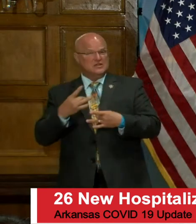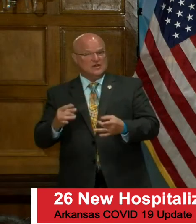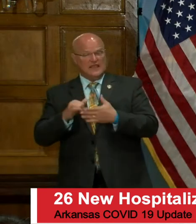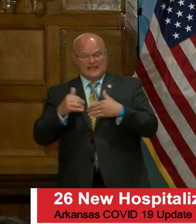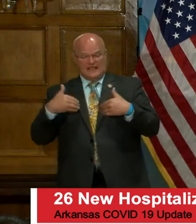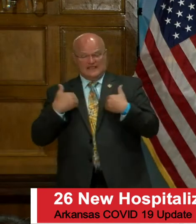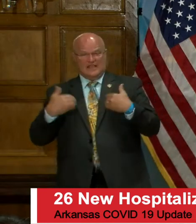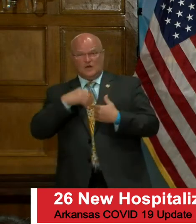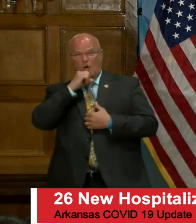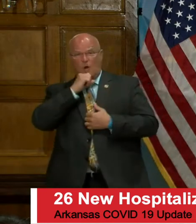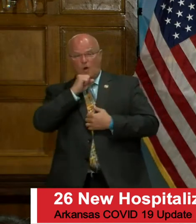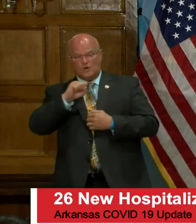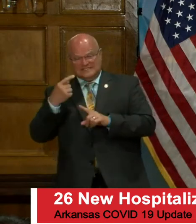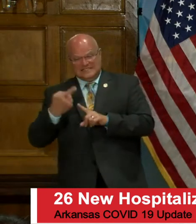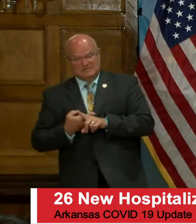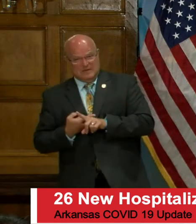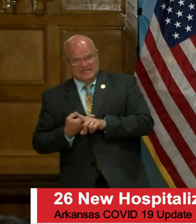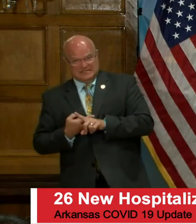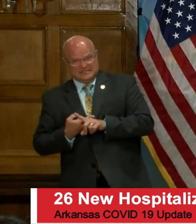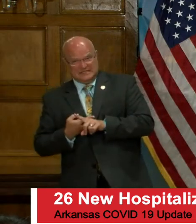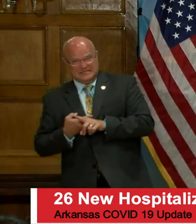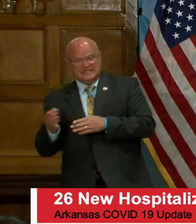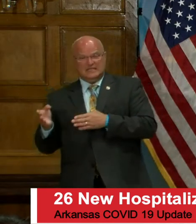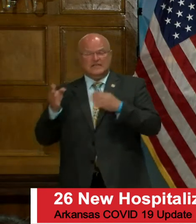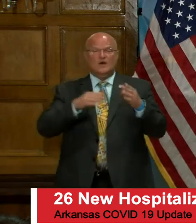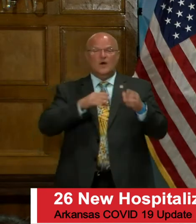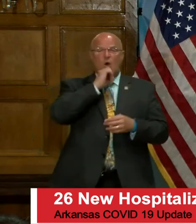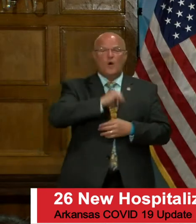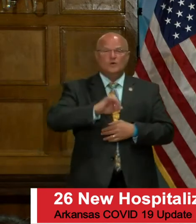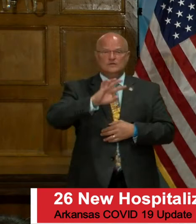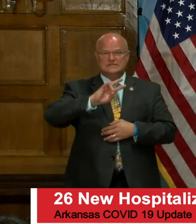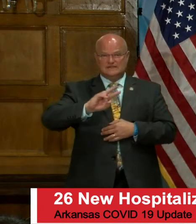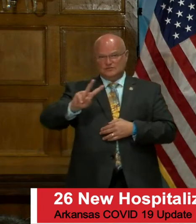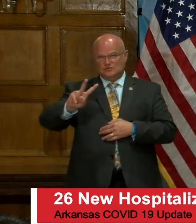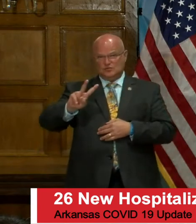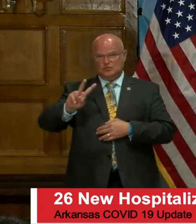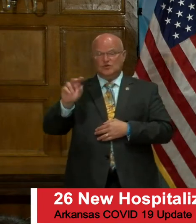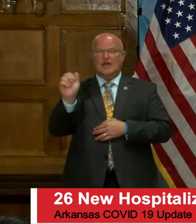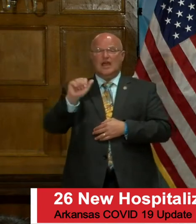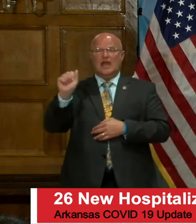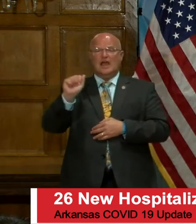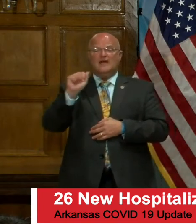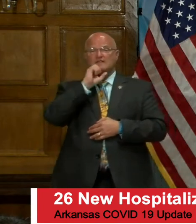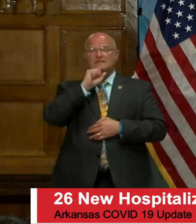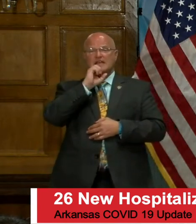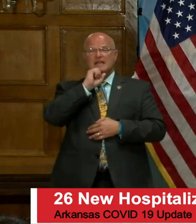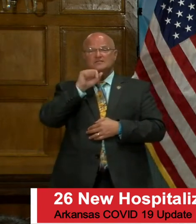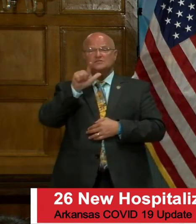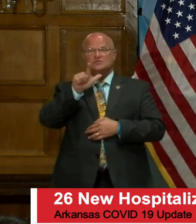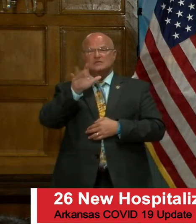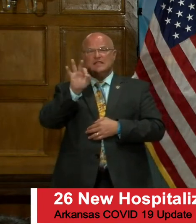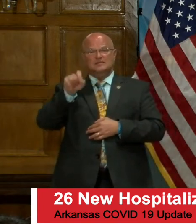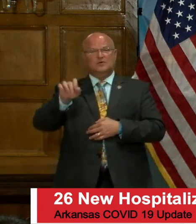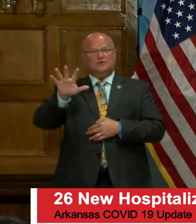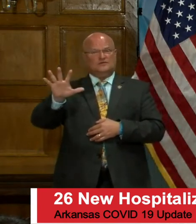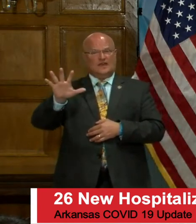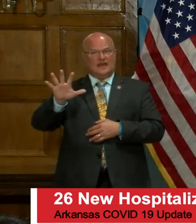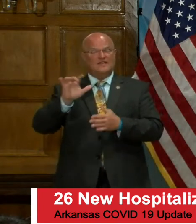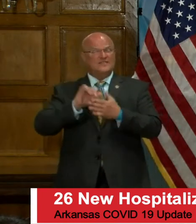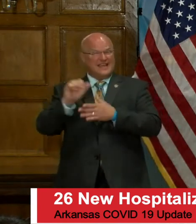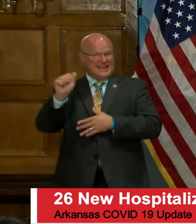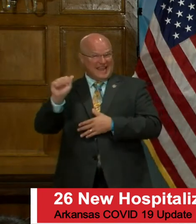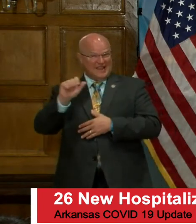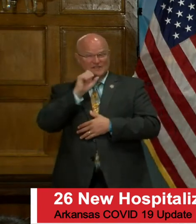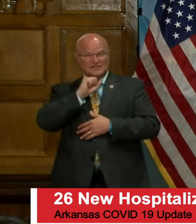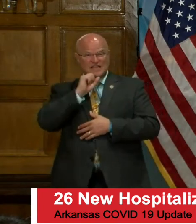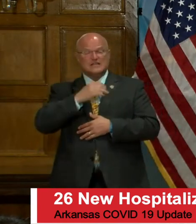that the youngest was 10 months of age and the oldest was 72, average age 29.5. With that